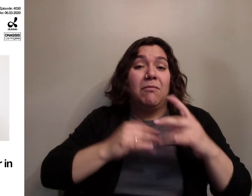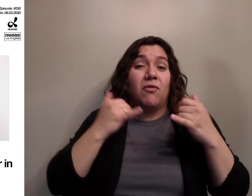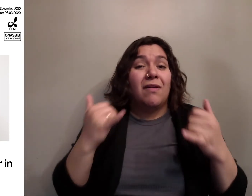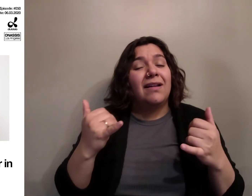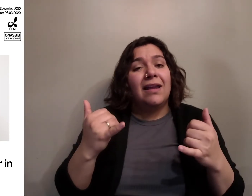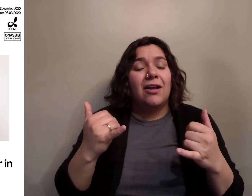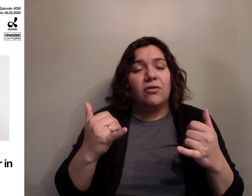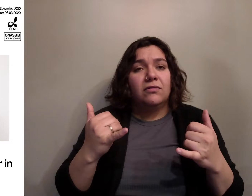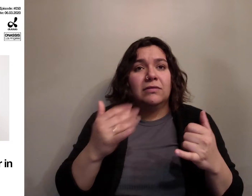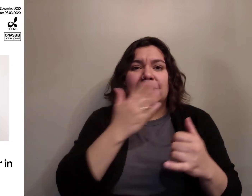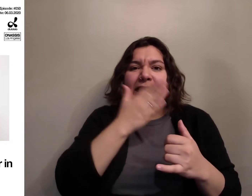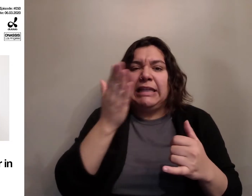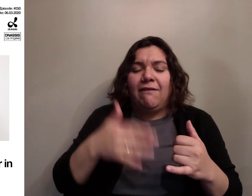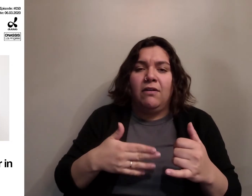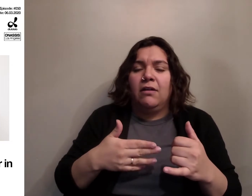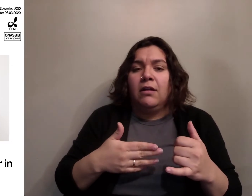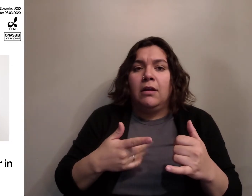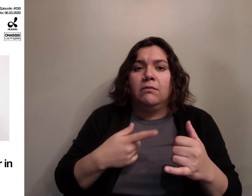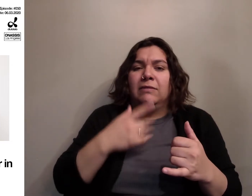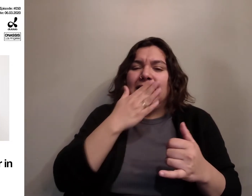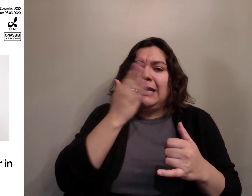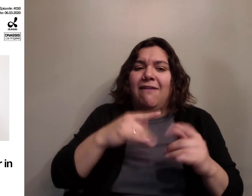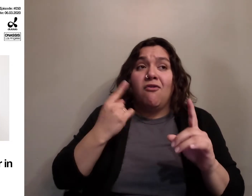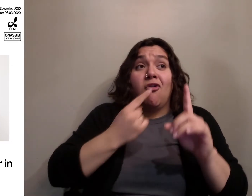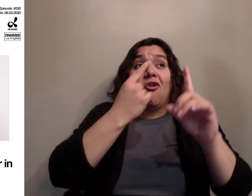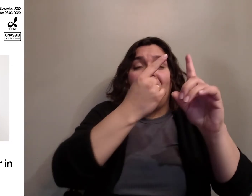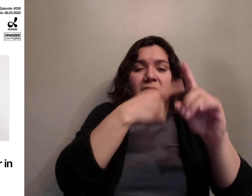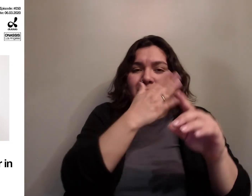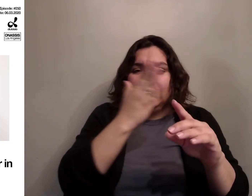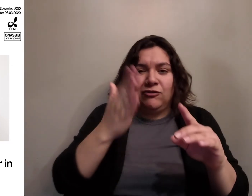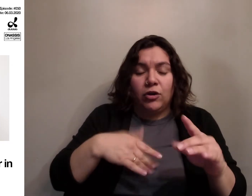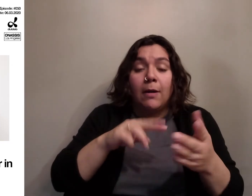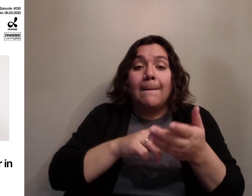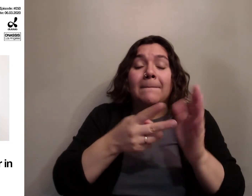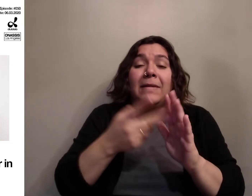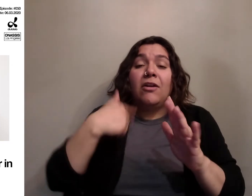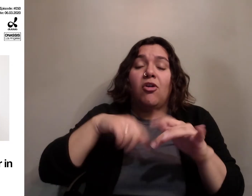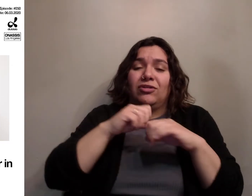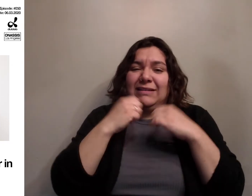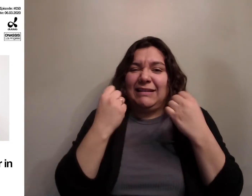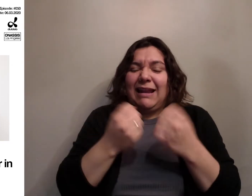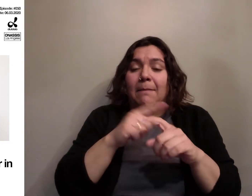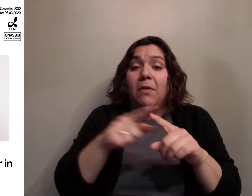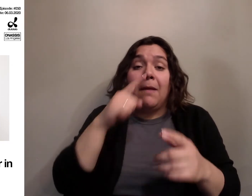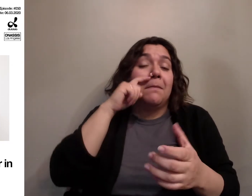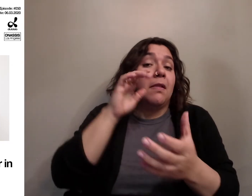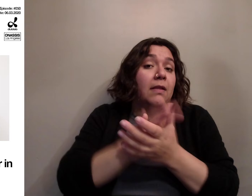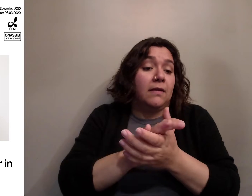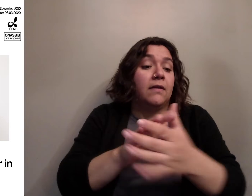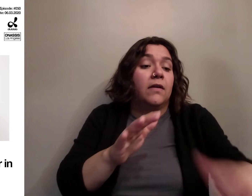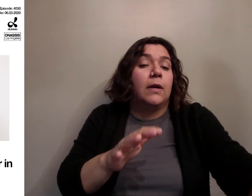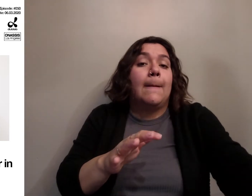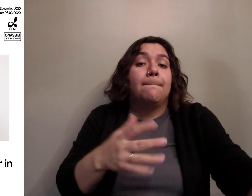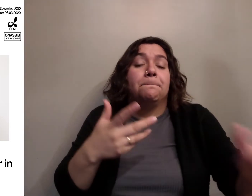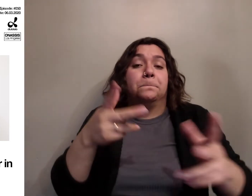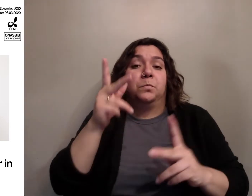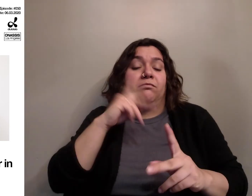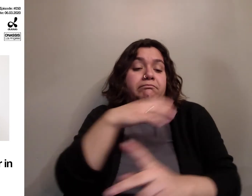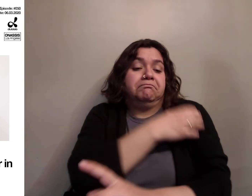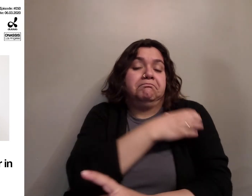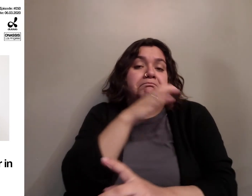are where our current civilization, and it's never been to the point where it needs to be, our society. But I do